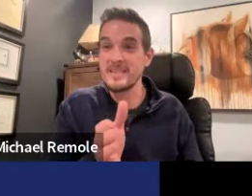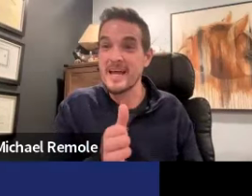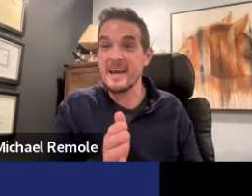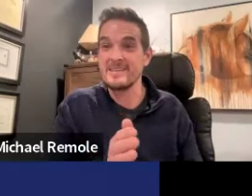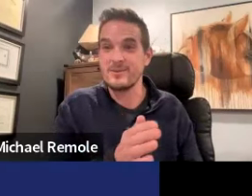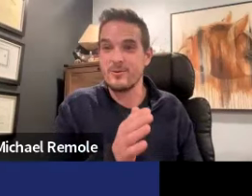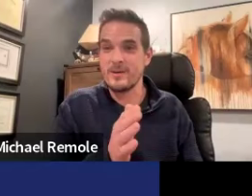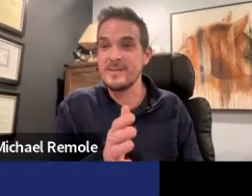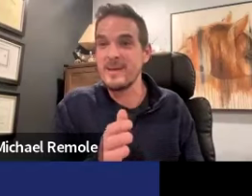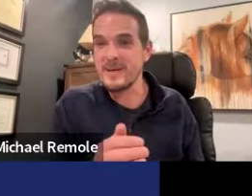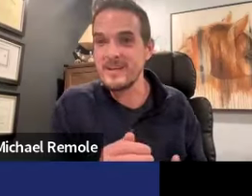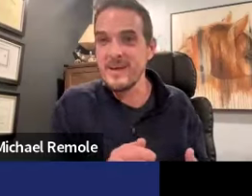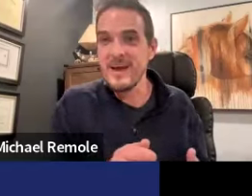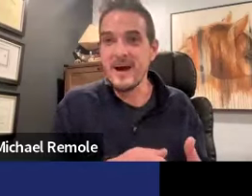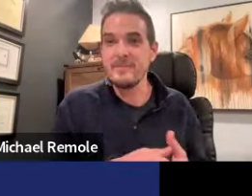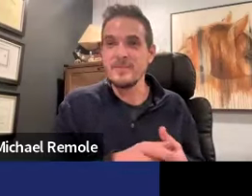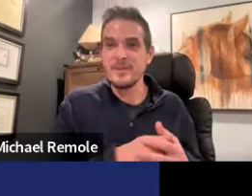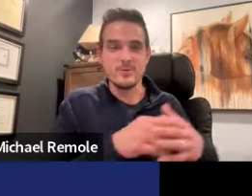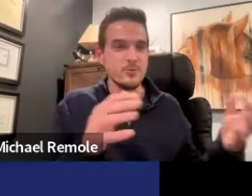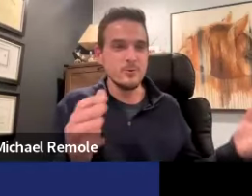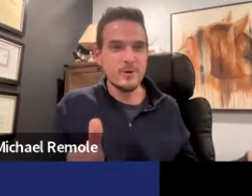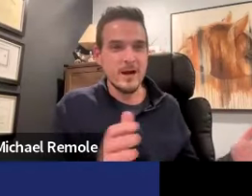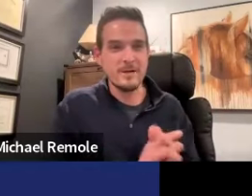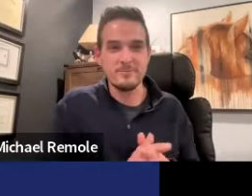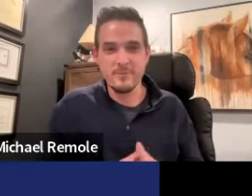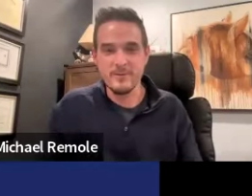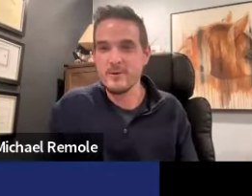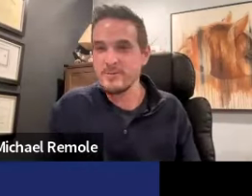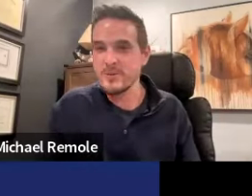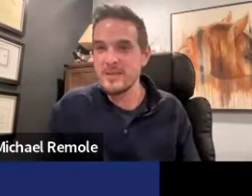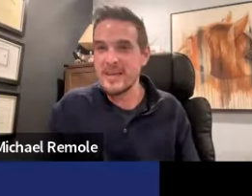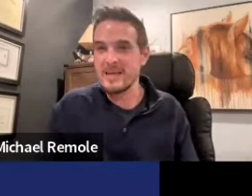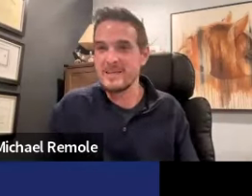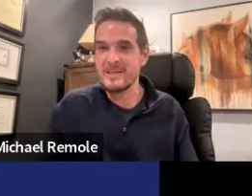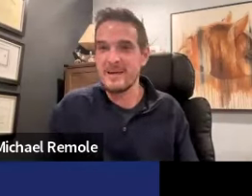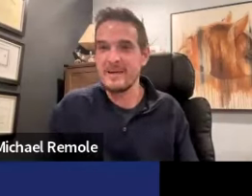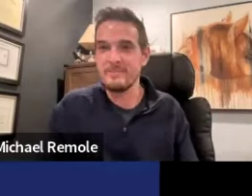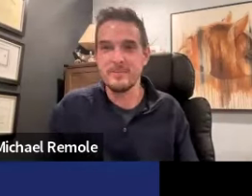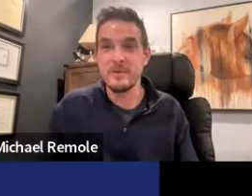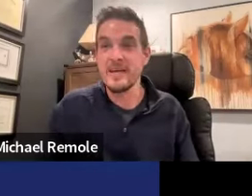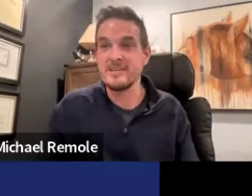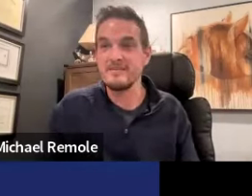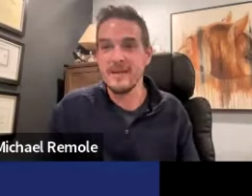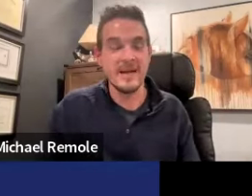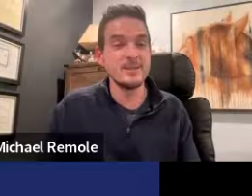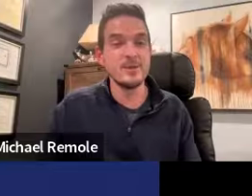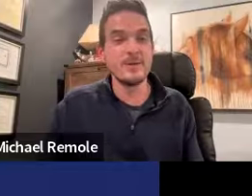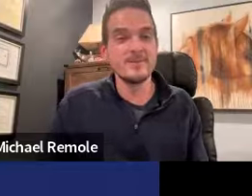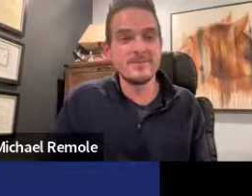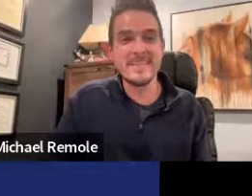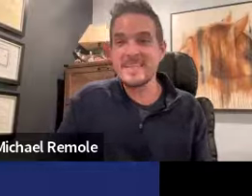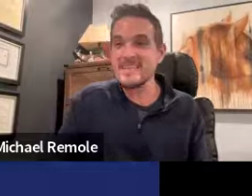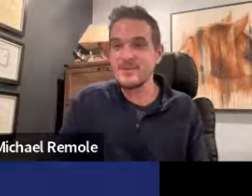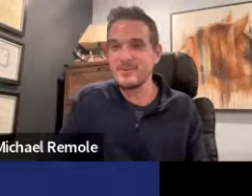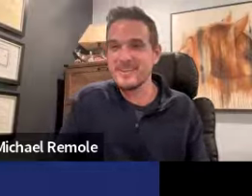are questions that I had. So he came in, the school referred him to me, and I had no